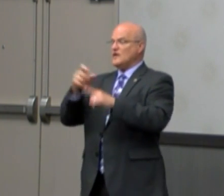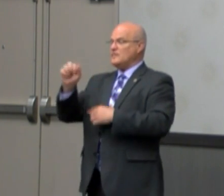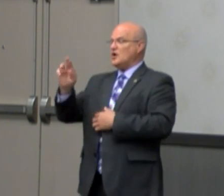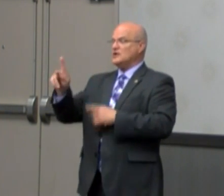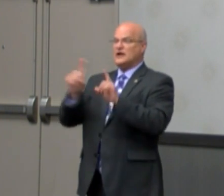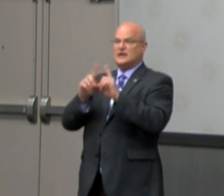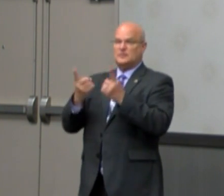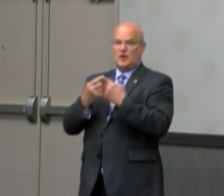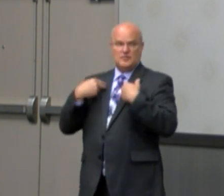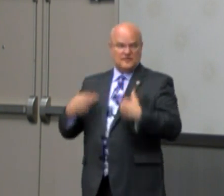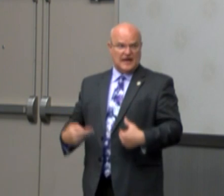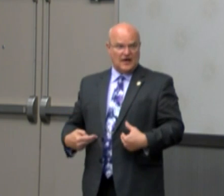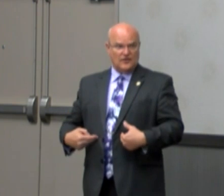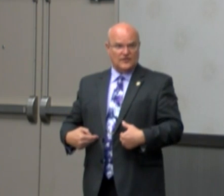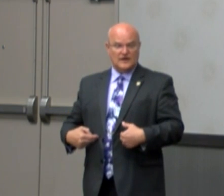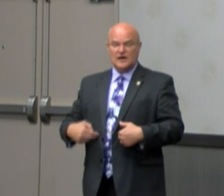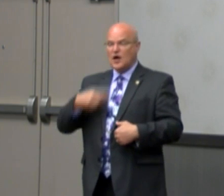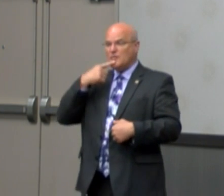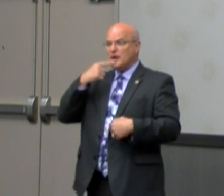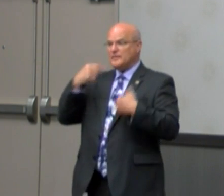Arkansas Department of Health.